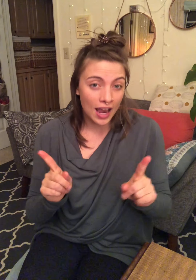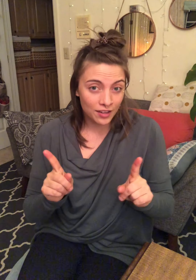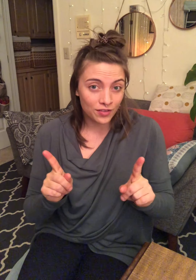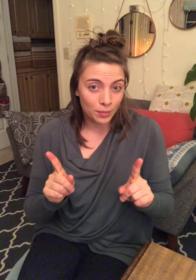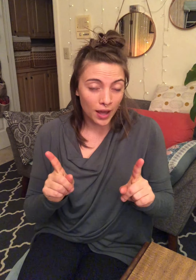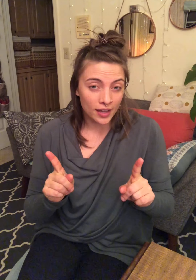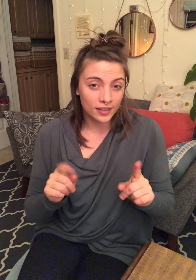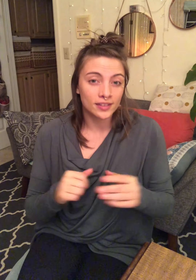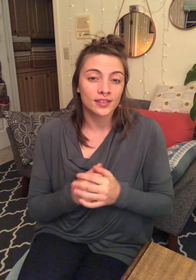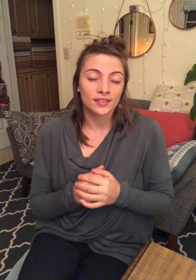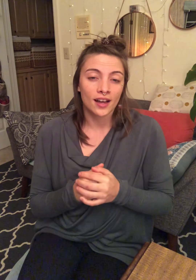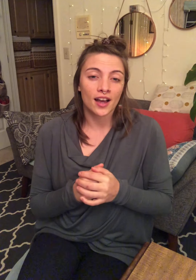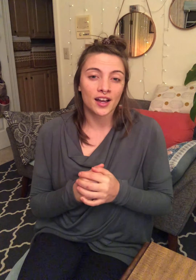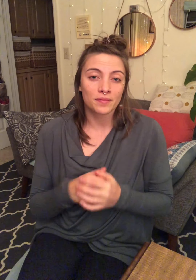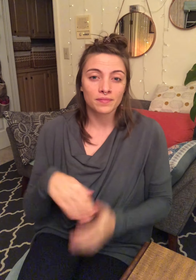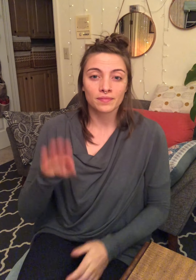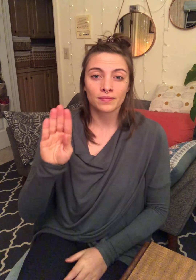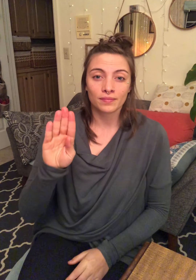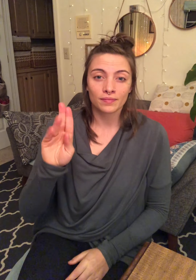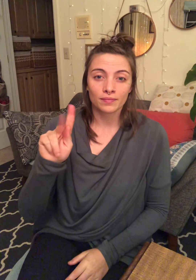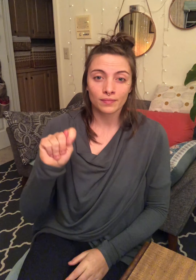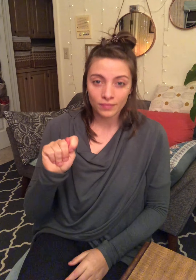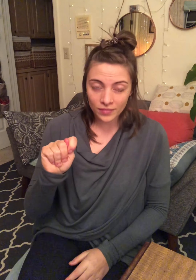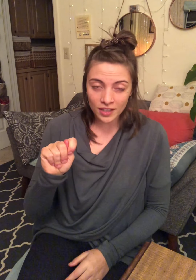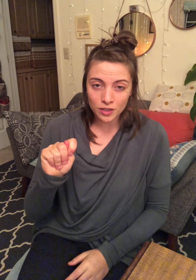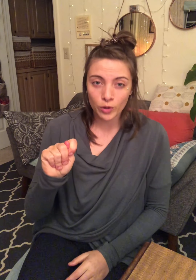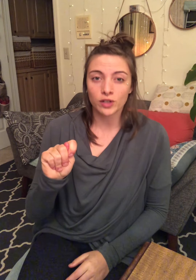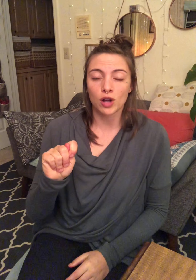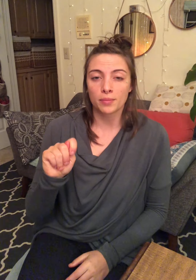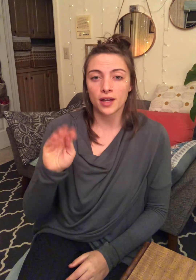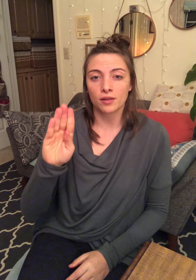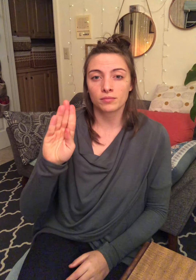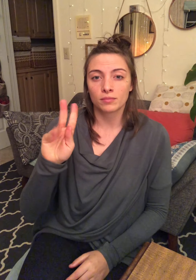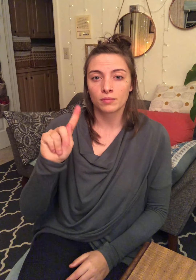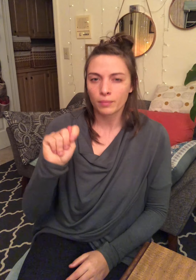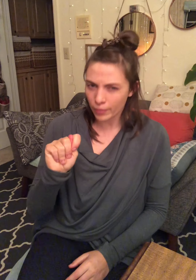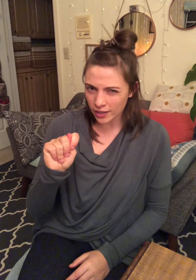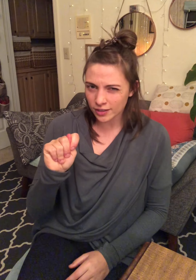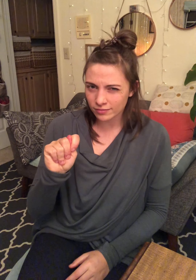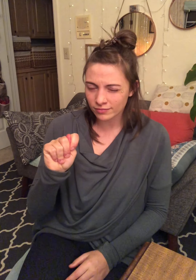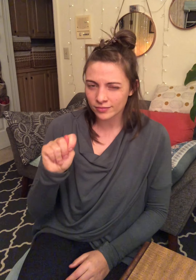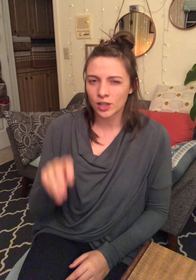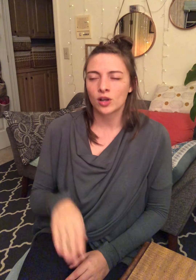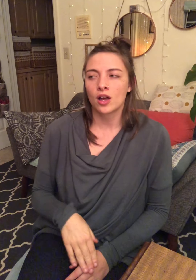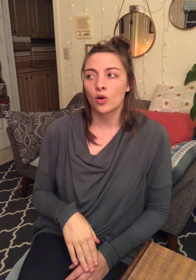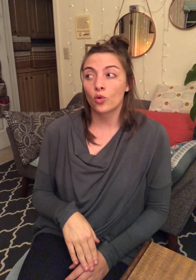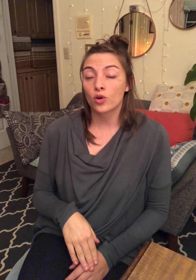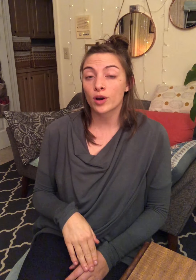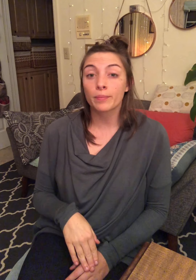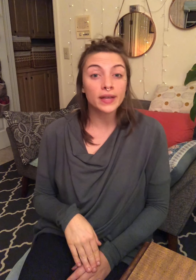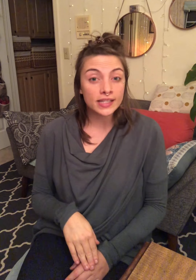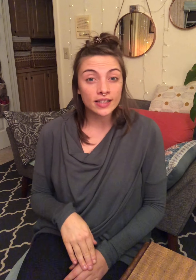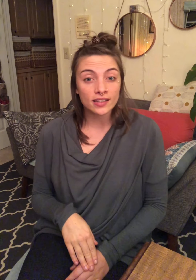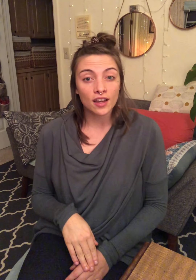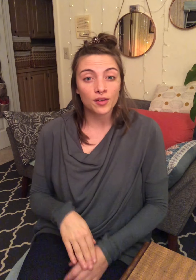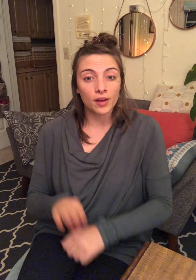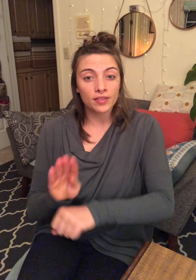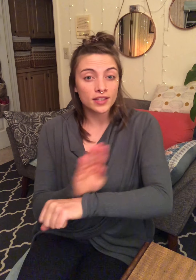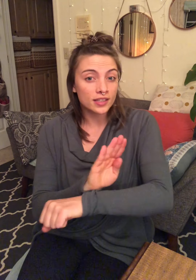for but. This quick drop down, but. Or busy is another one. This is the